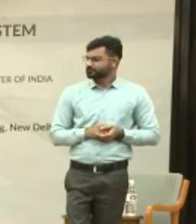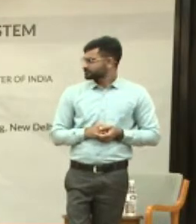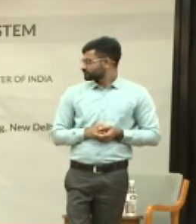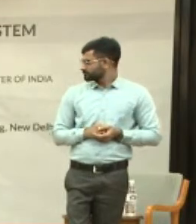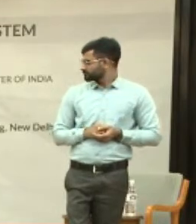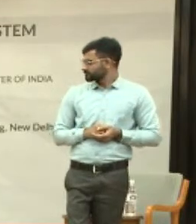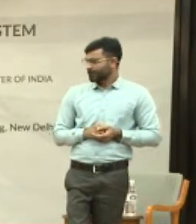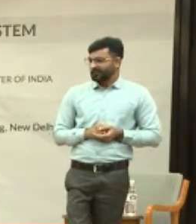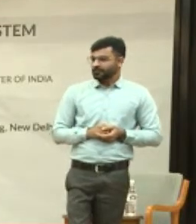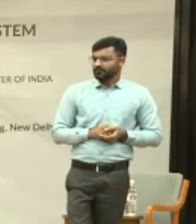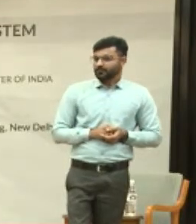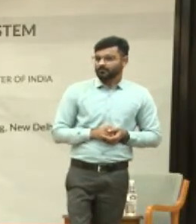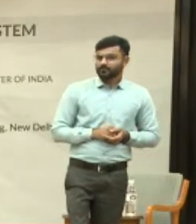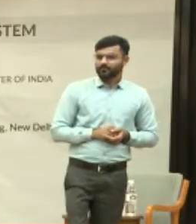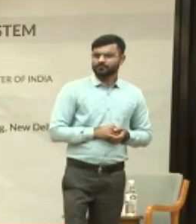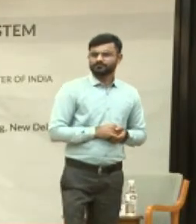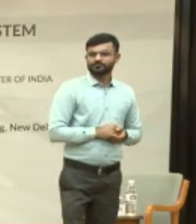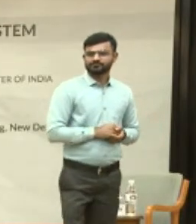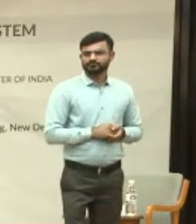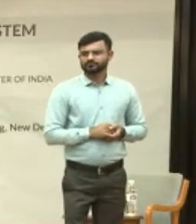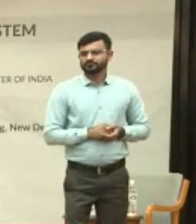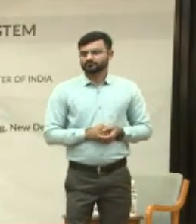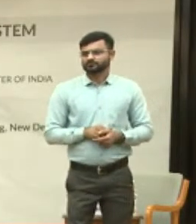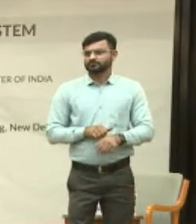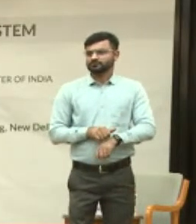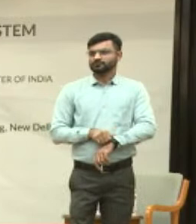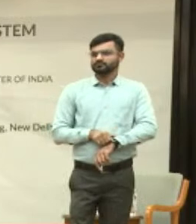Take the gentleman right behind.